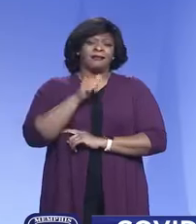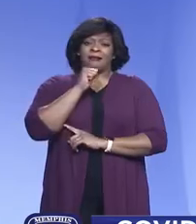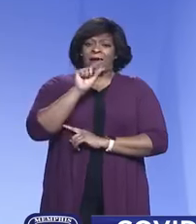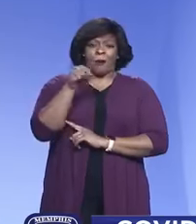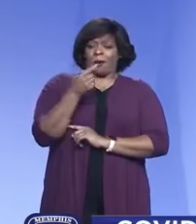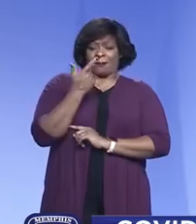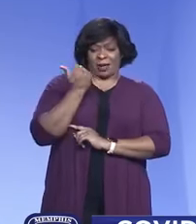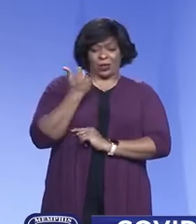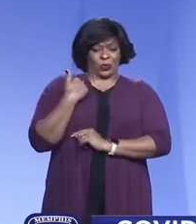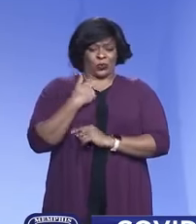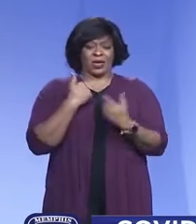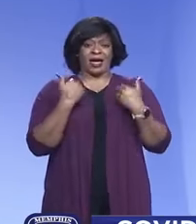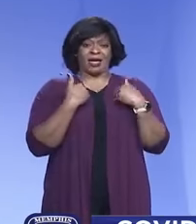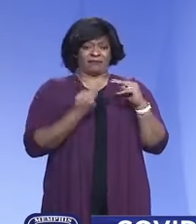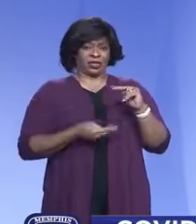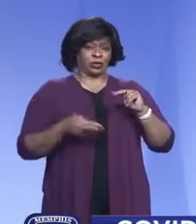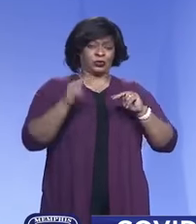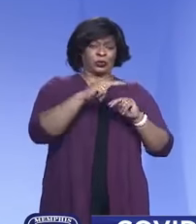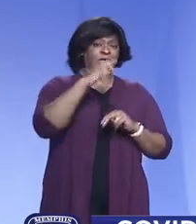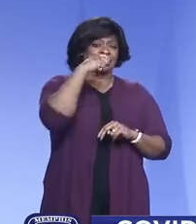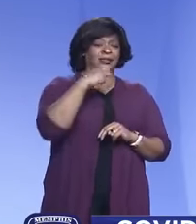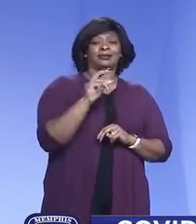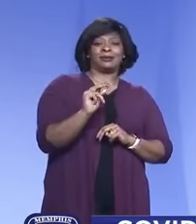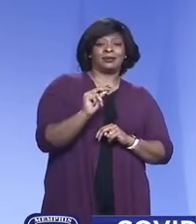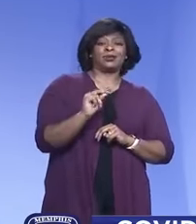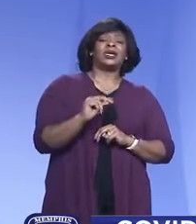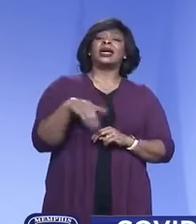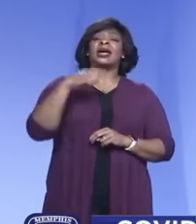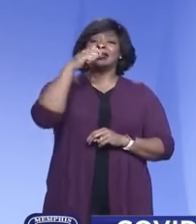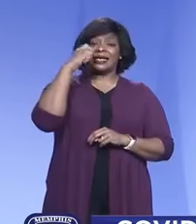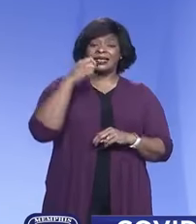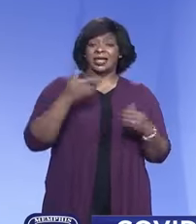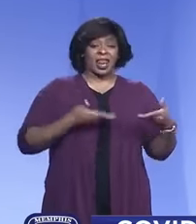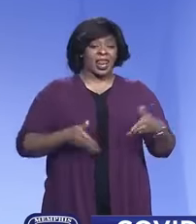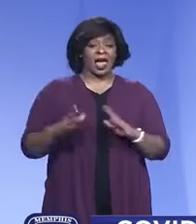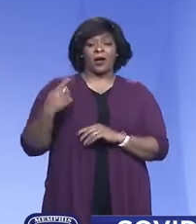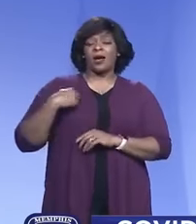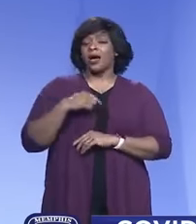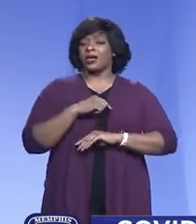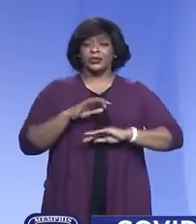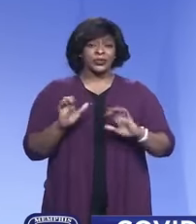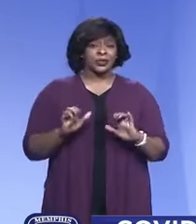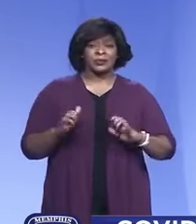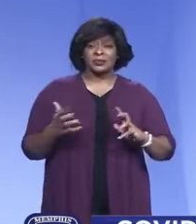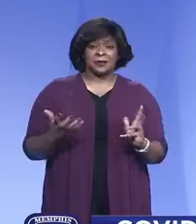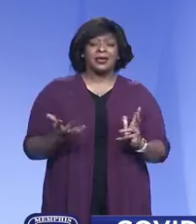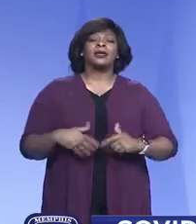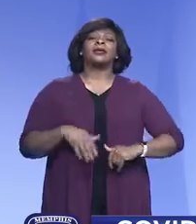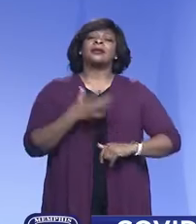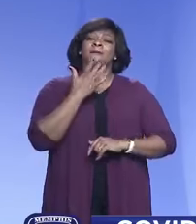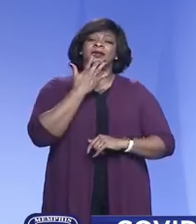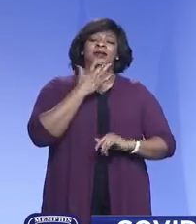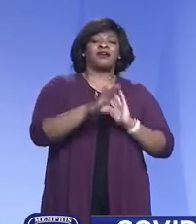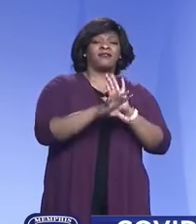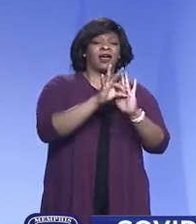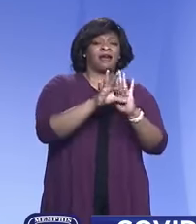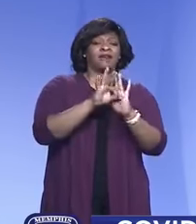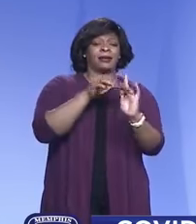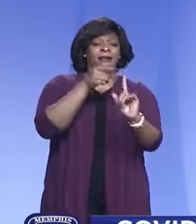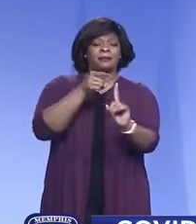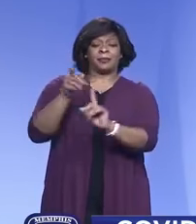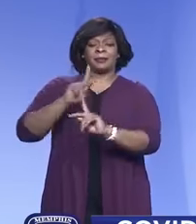just because we have increased testing. What the testing is allowing us to do is particularly find people who